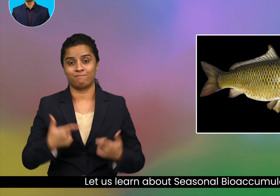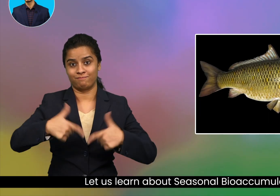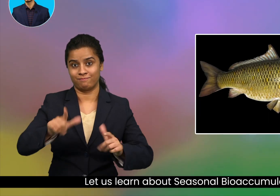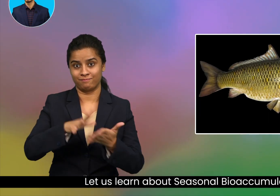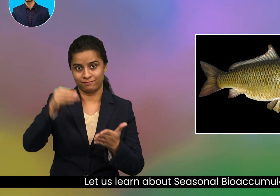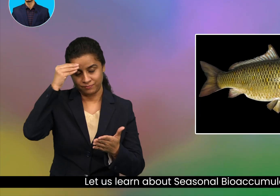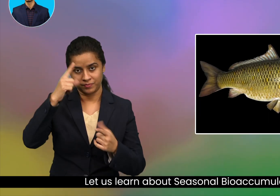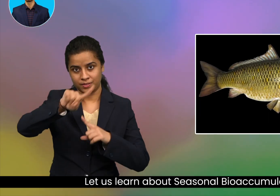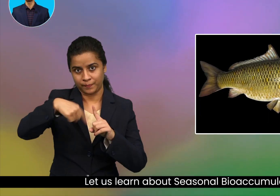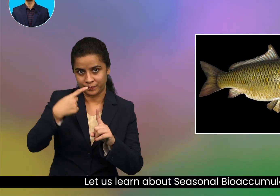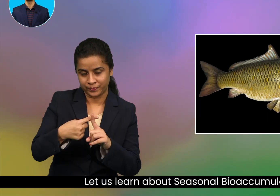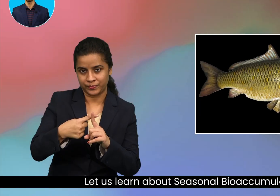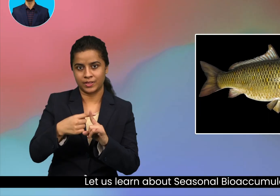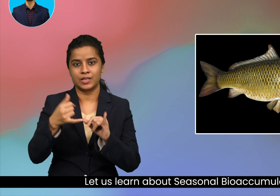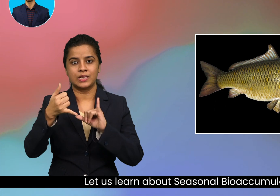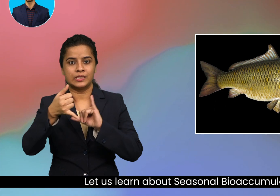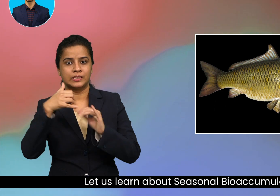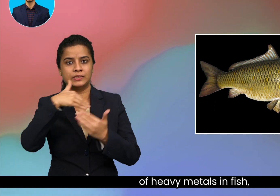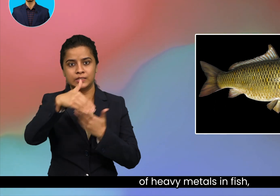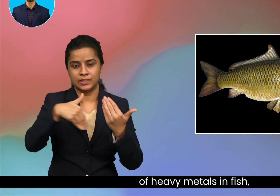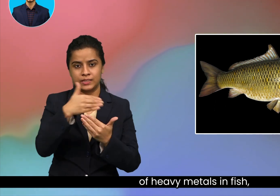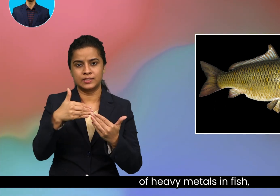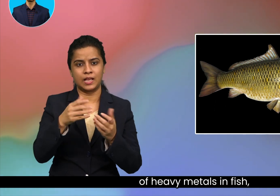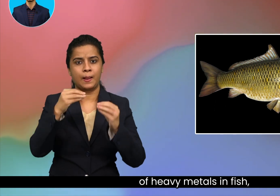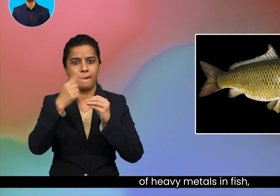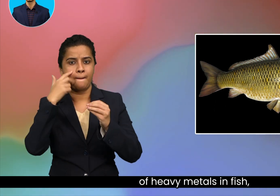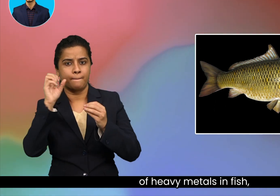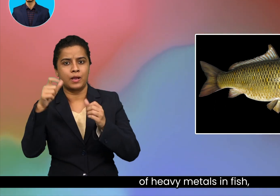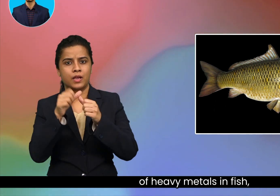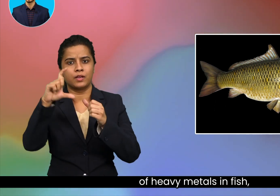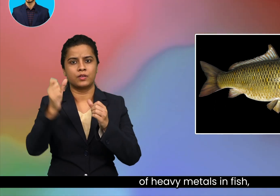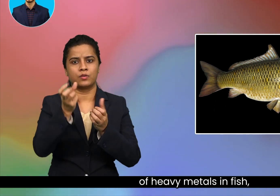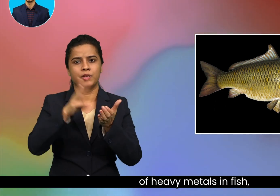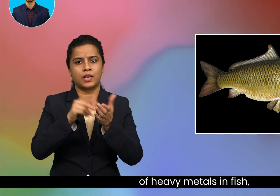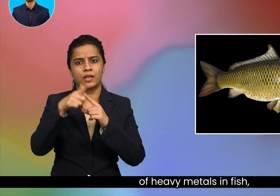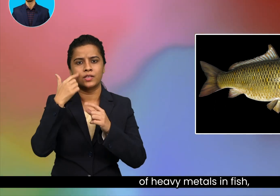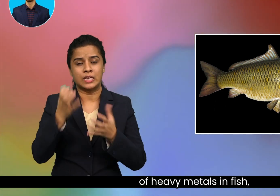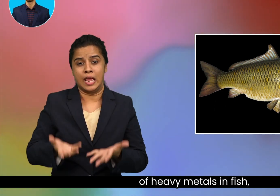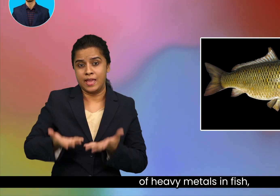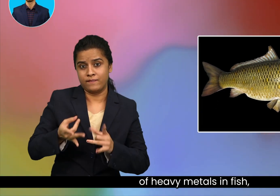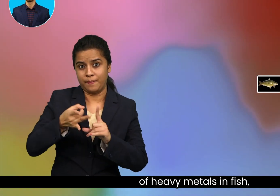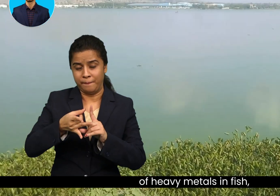Let us learn about seasonal bioaccumulation of heavy metals in fish.